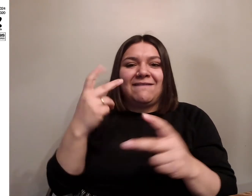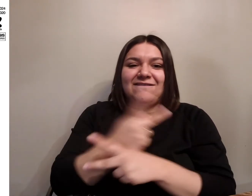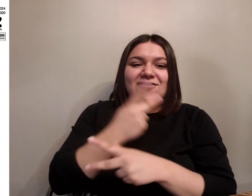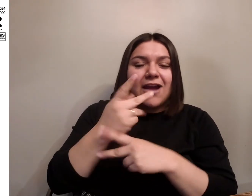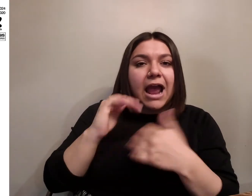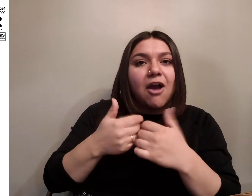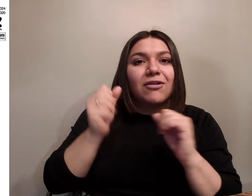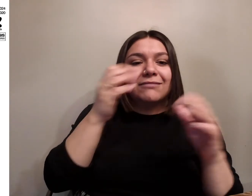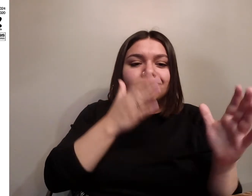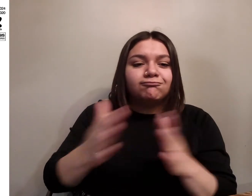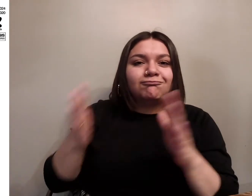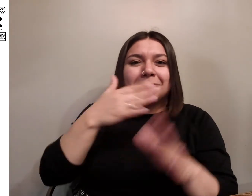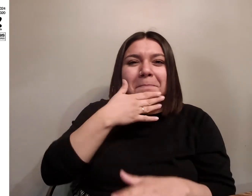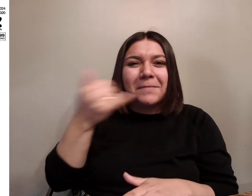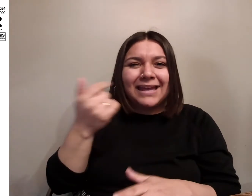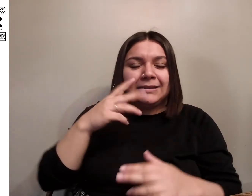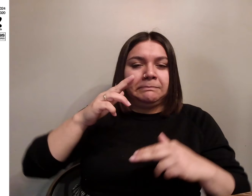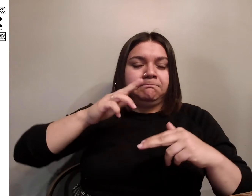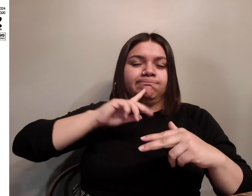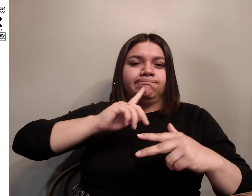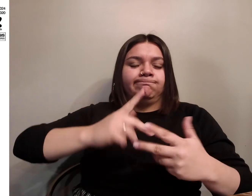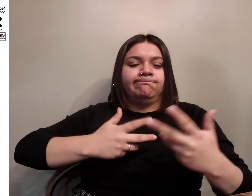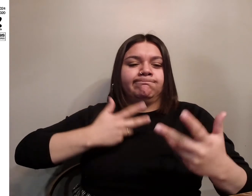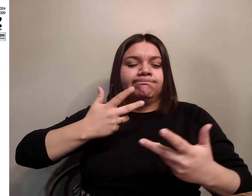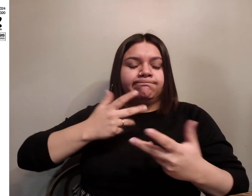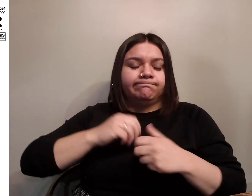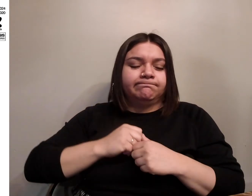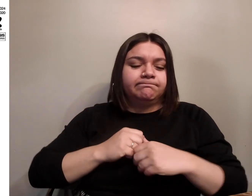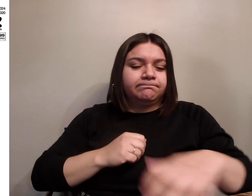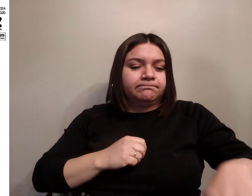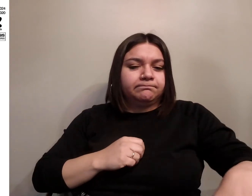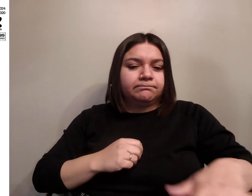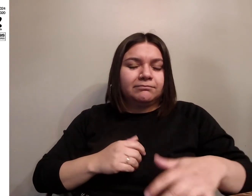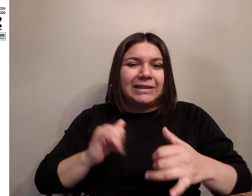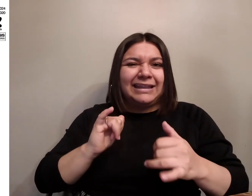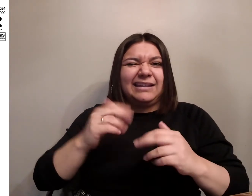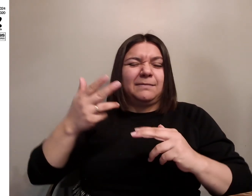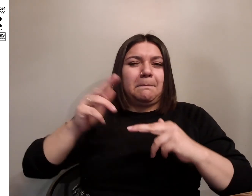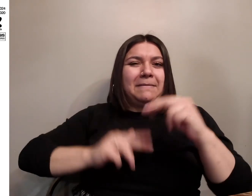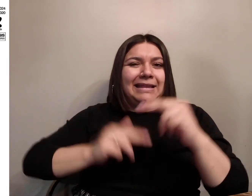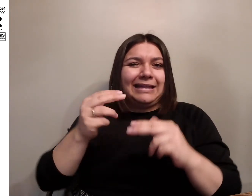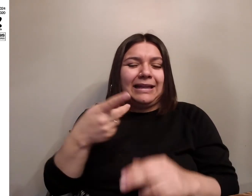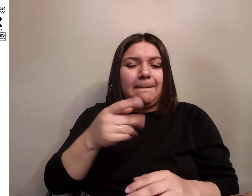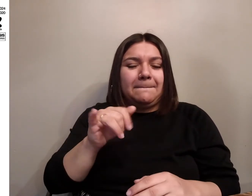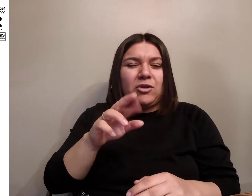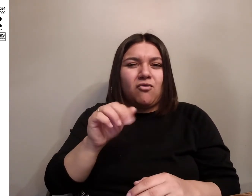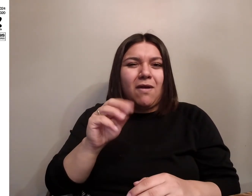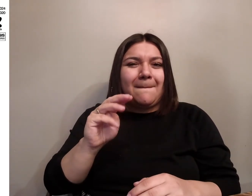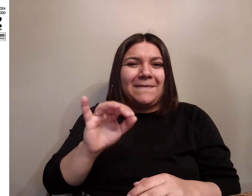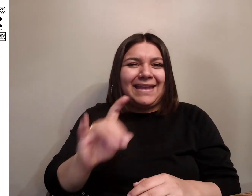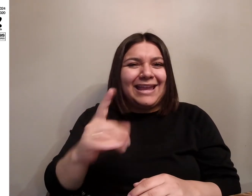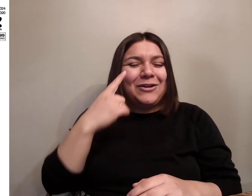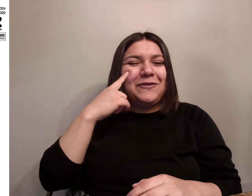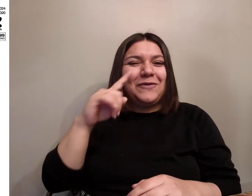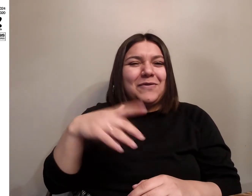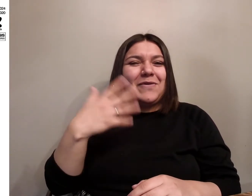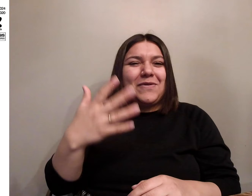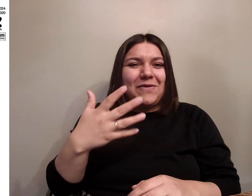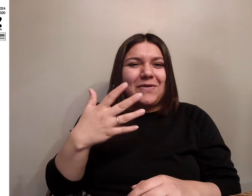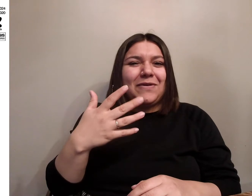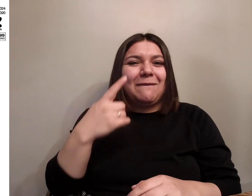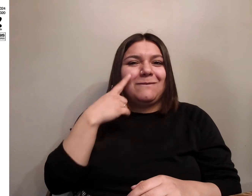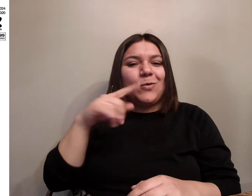me strategically, and building in sort of, a